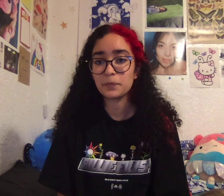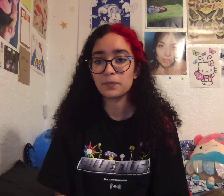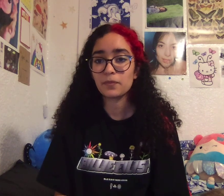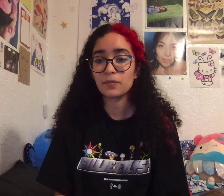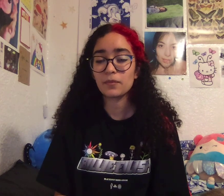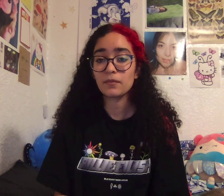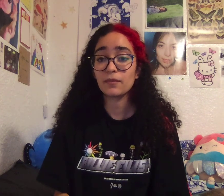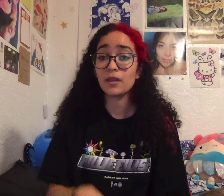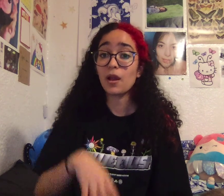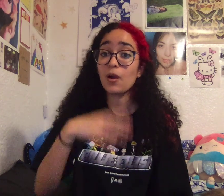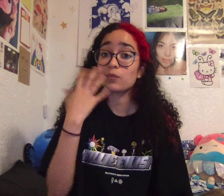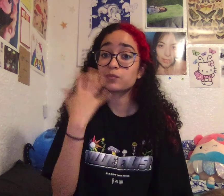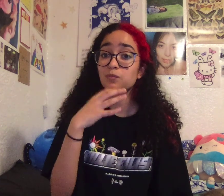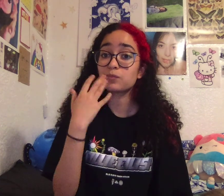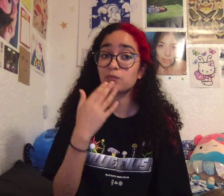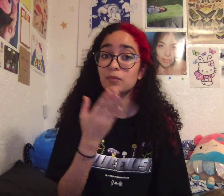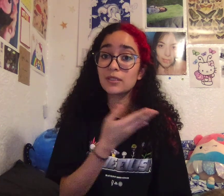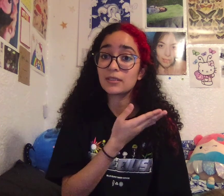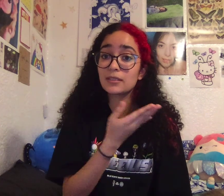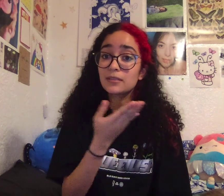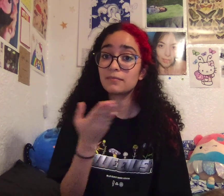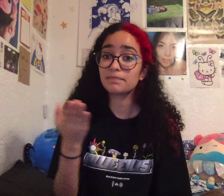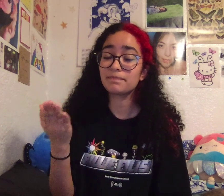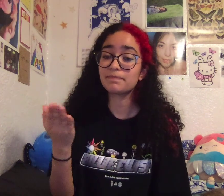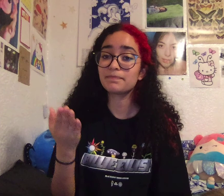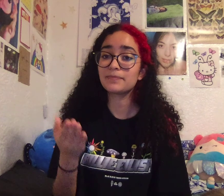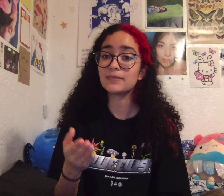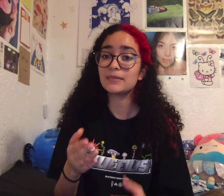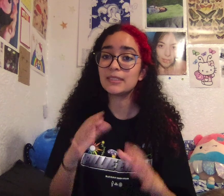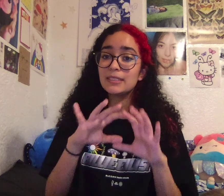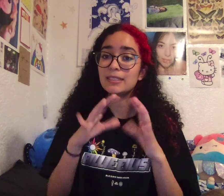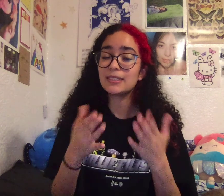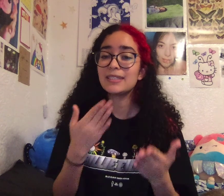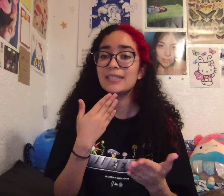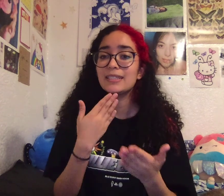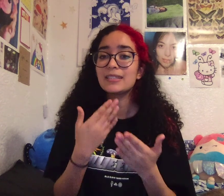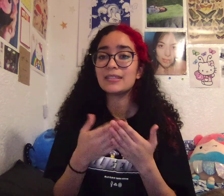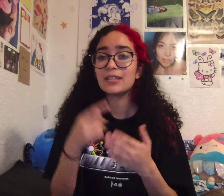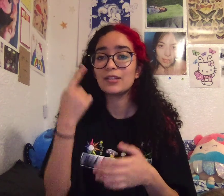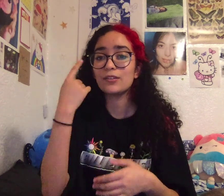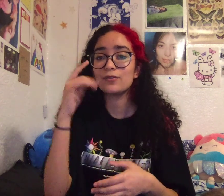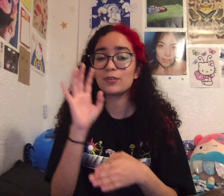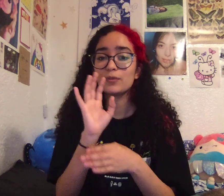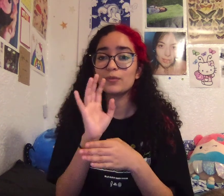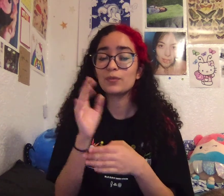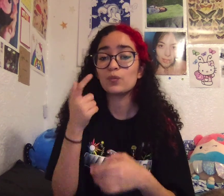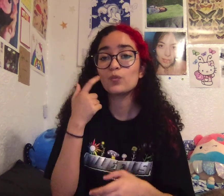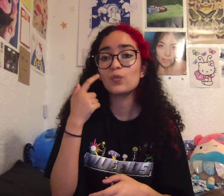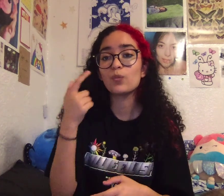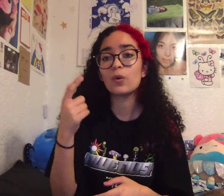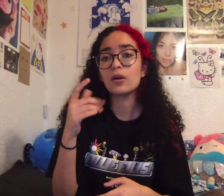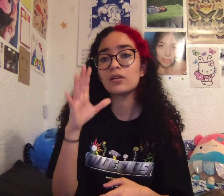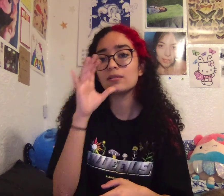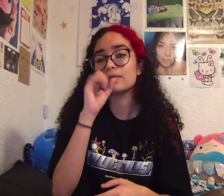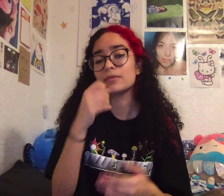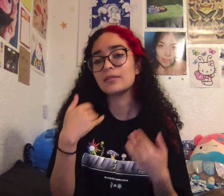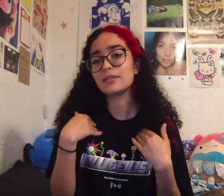Wow, those are the planets. Thanks for watching. We hope you had a great time, had a lot of fun. Next time somebody